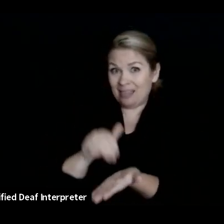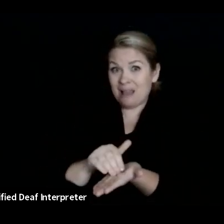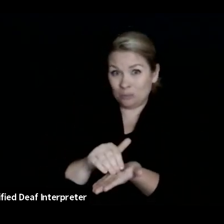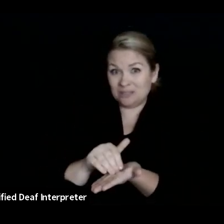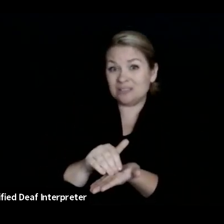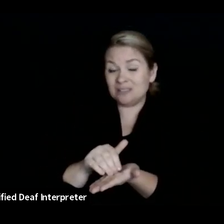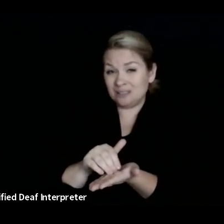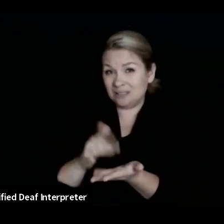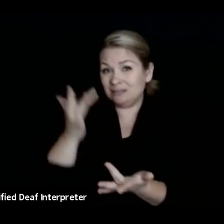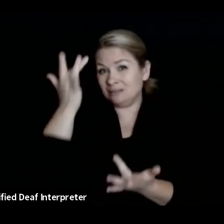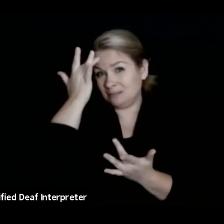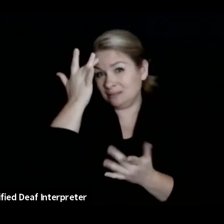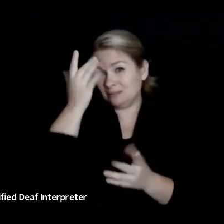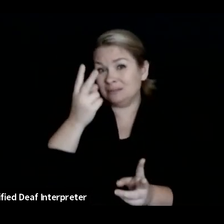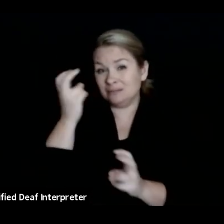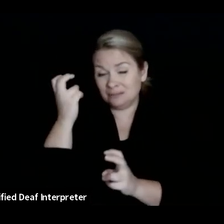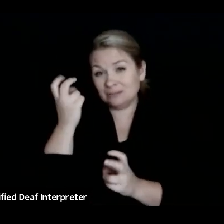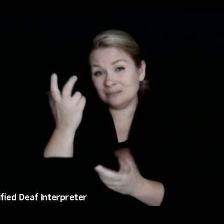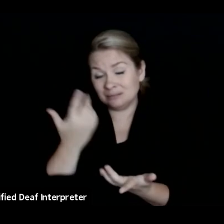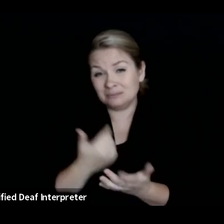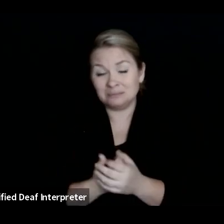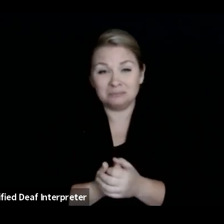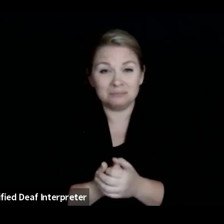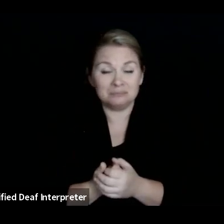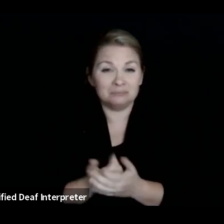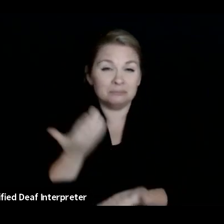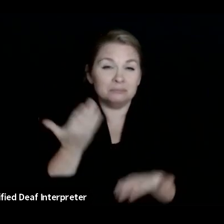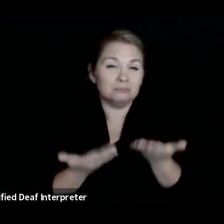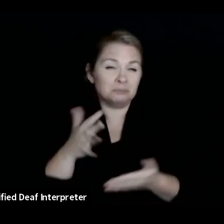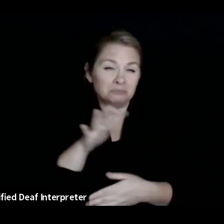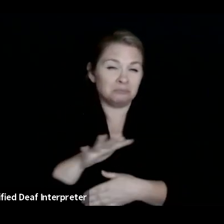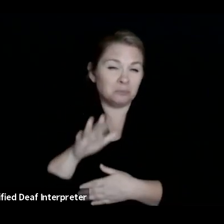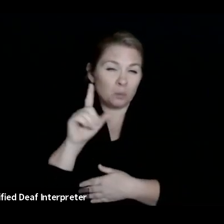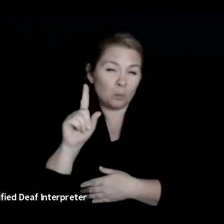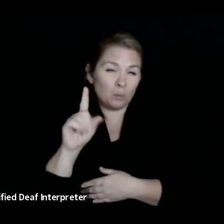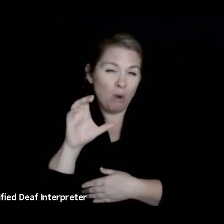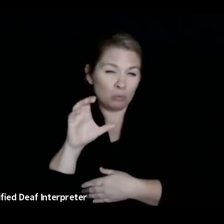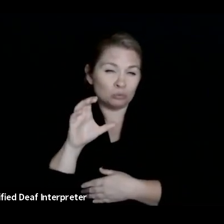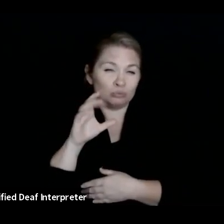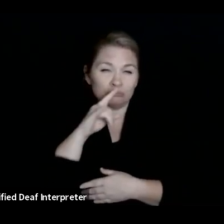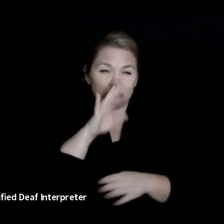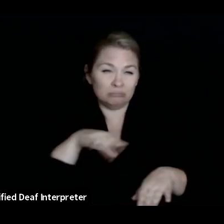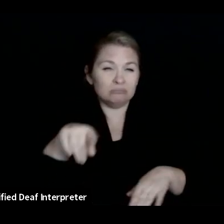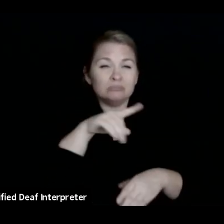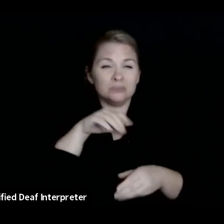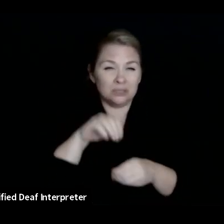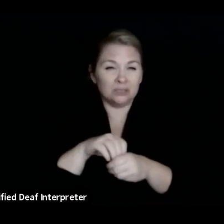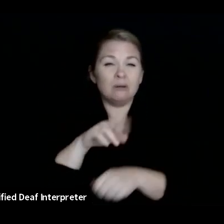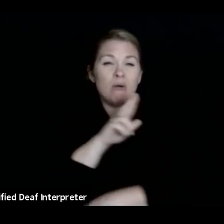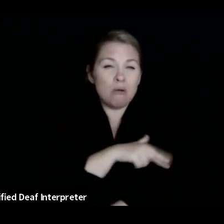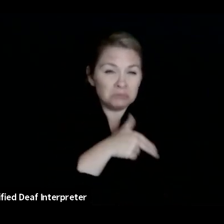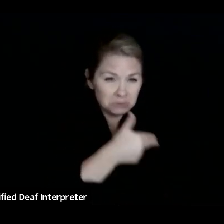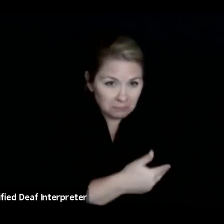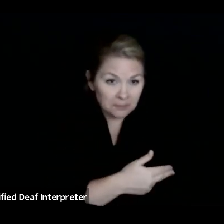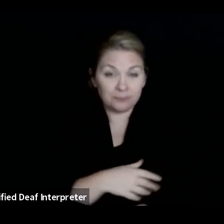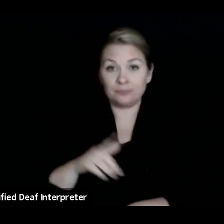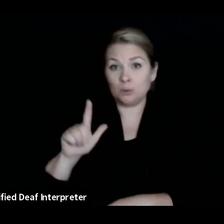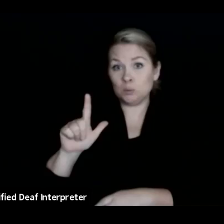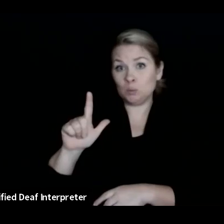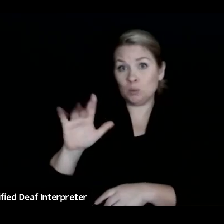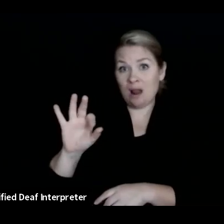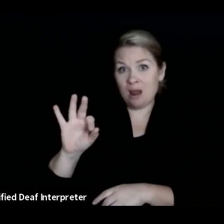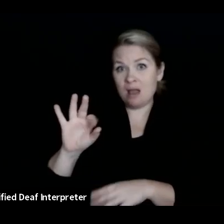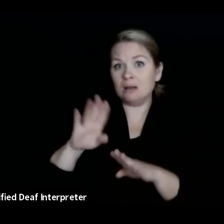29 have been in intensive care. But, as I talked about earlier on the call, we have had